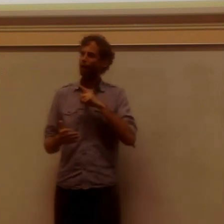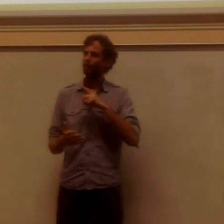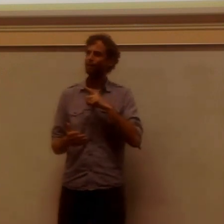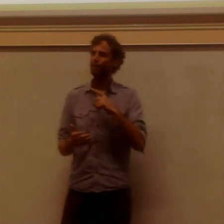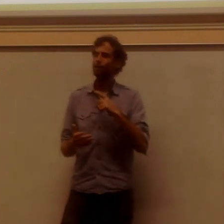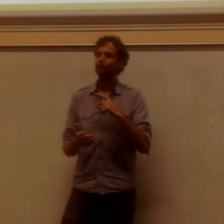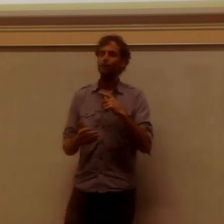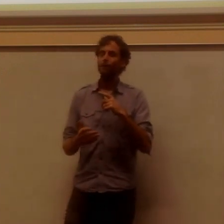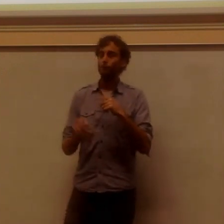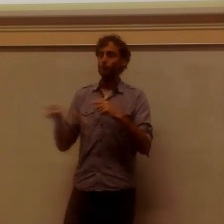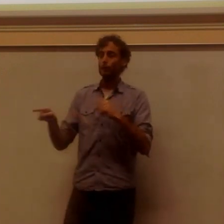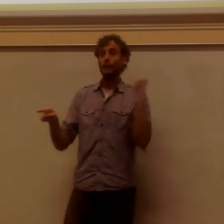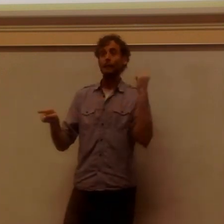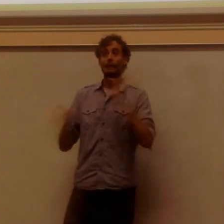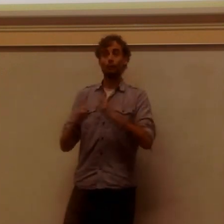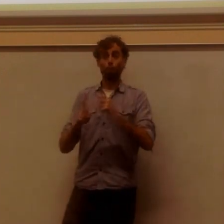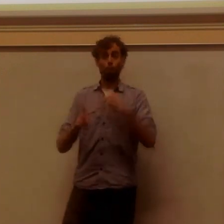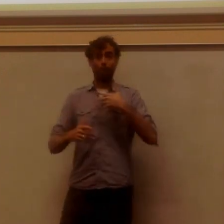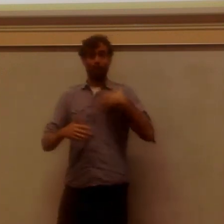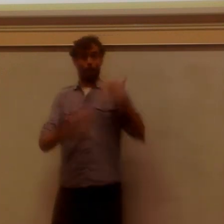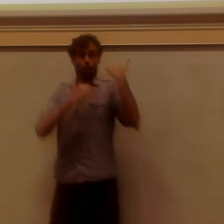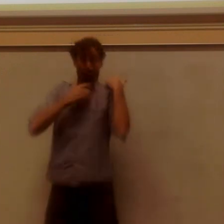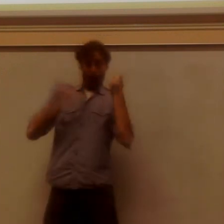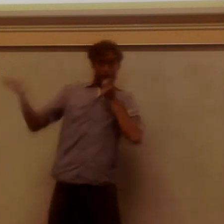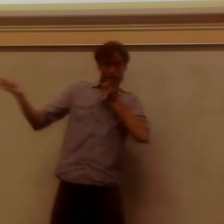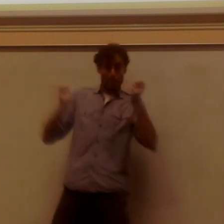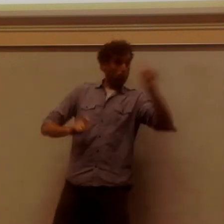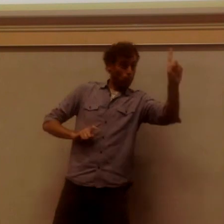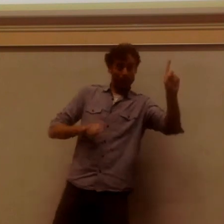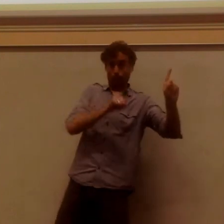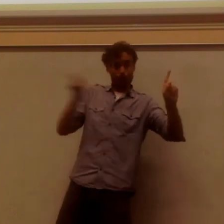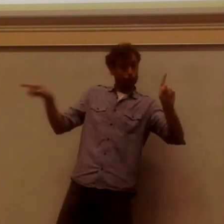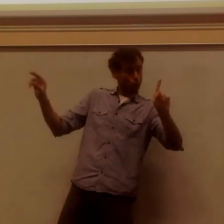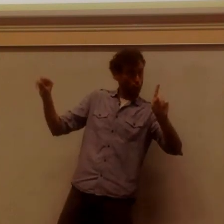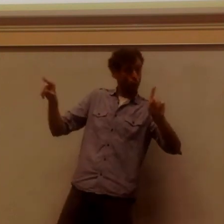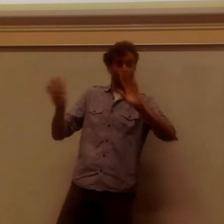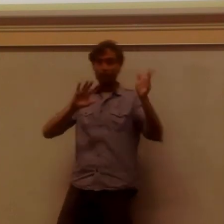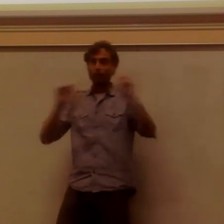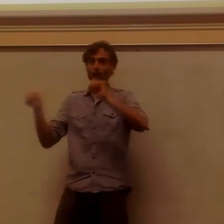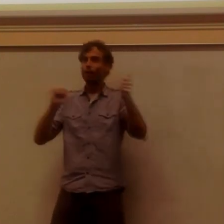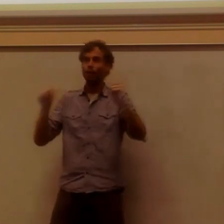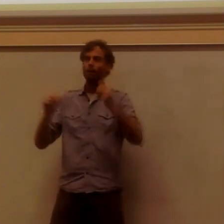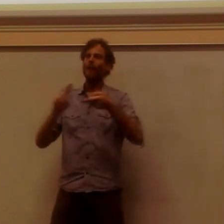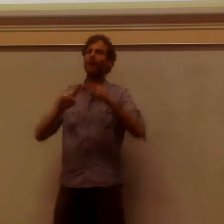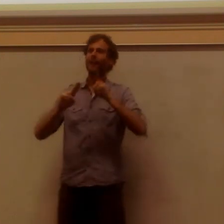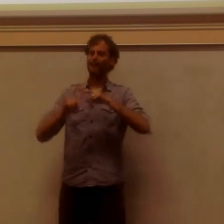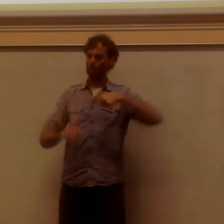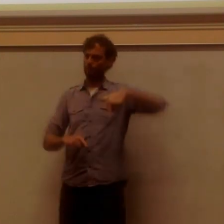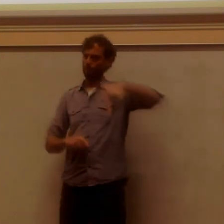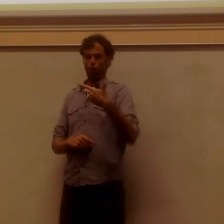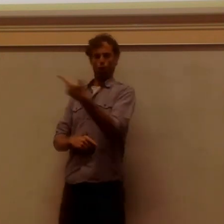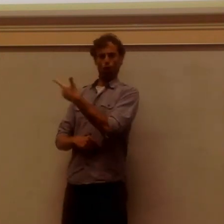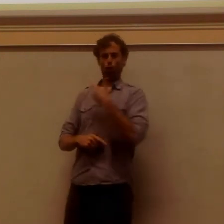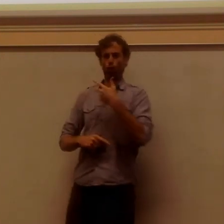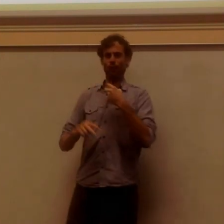deaf people and the interpreters could see each other, but the hearing call receivers couldn't see any of the other participants. And they felt that it would